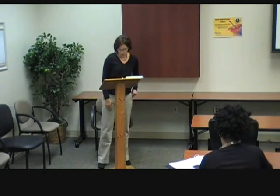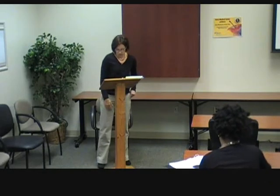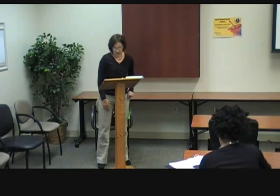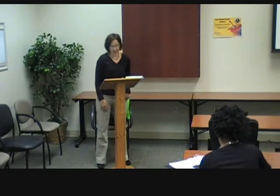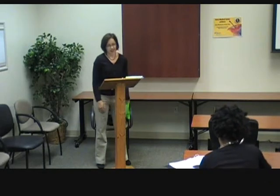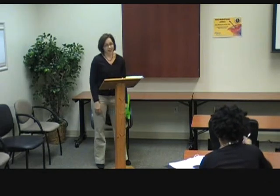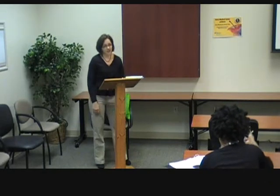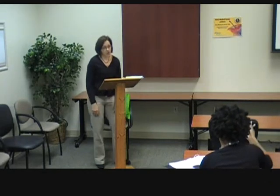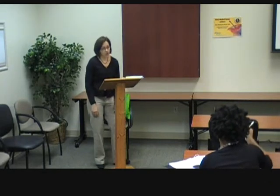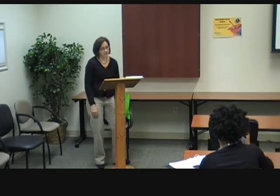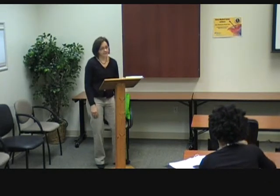I love you.